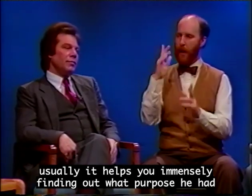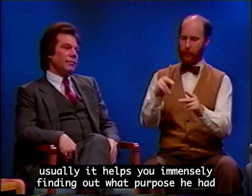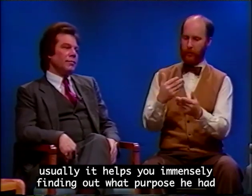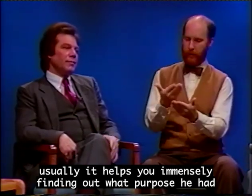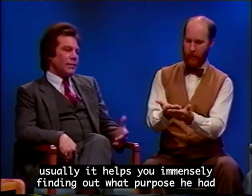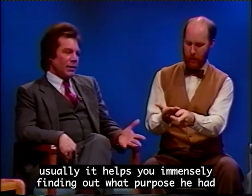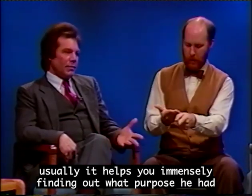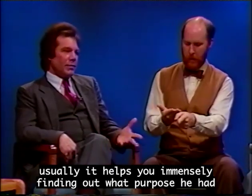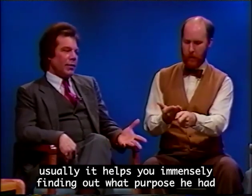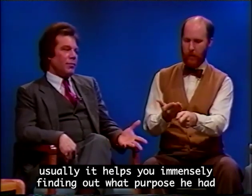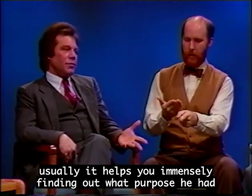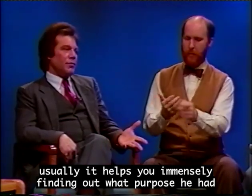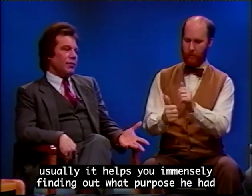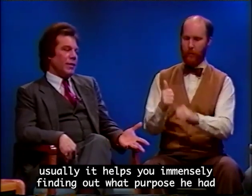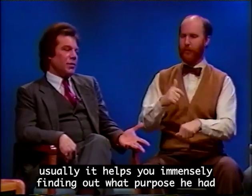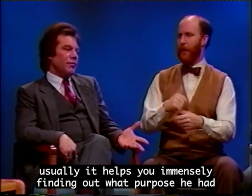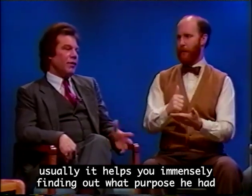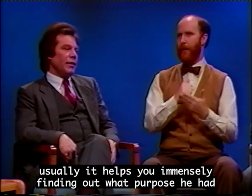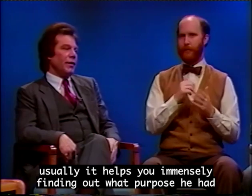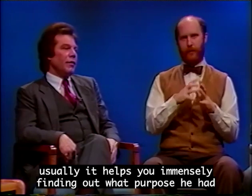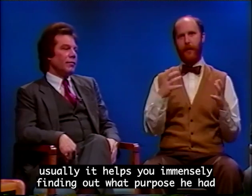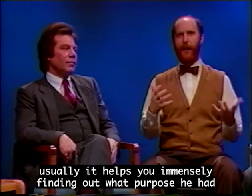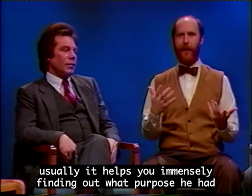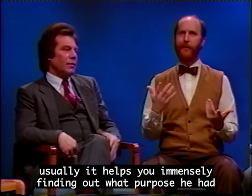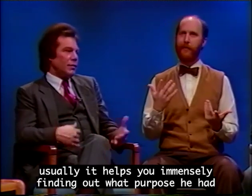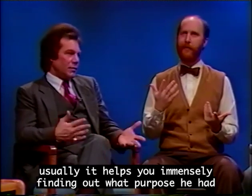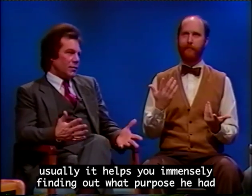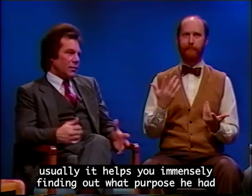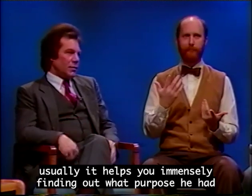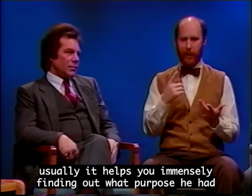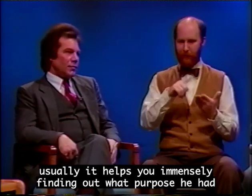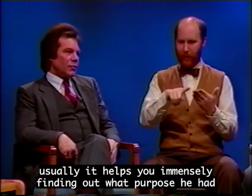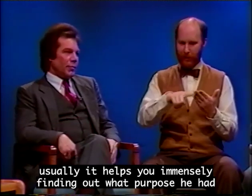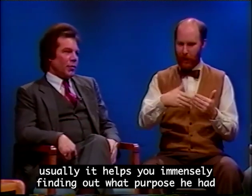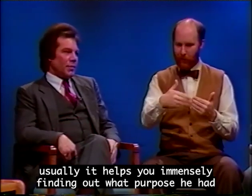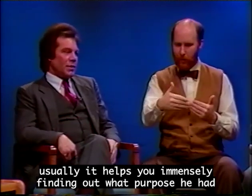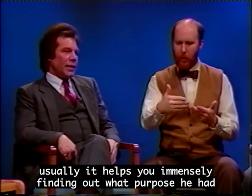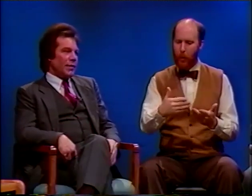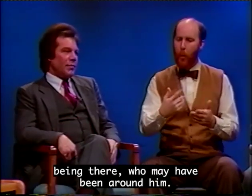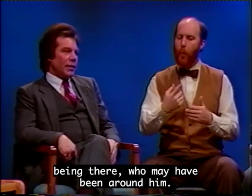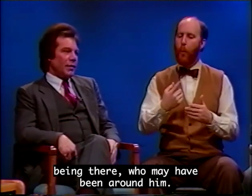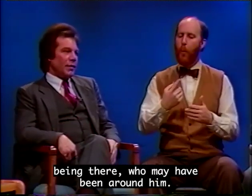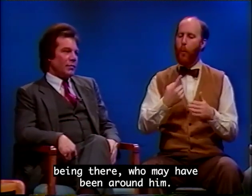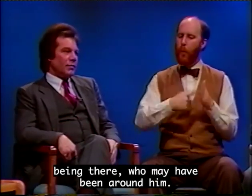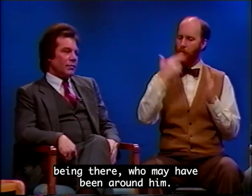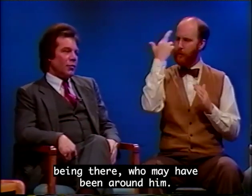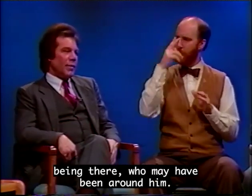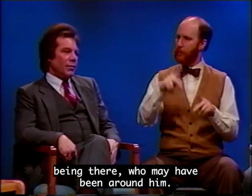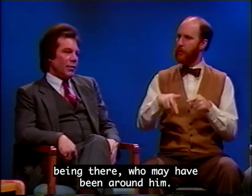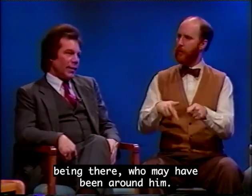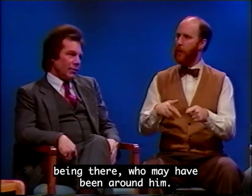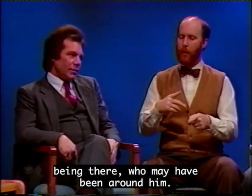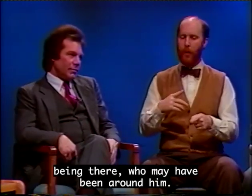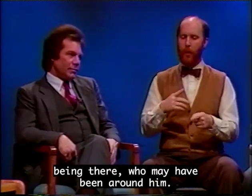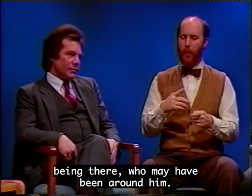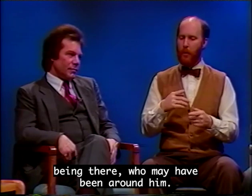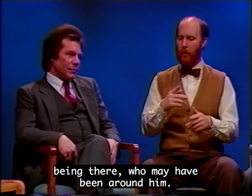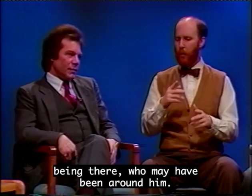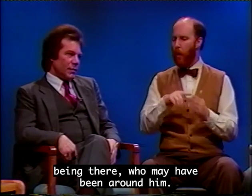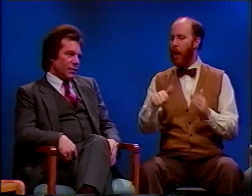usually it helps you immensely finding out what purpose he had being there, who may have been around